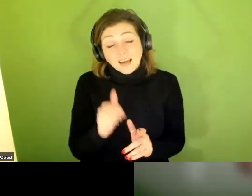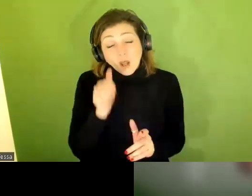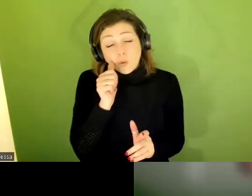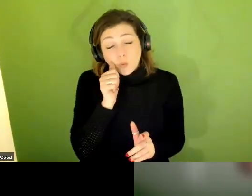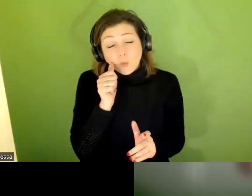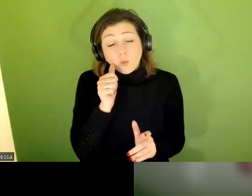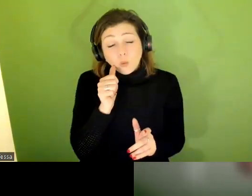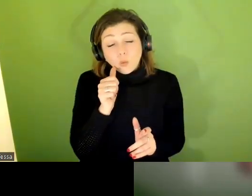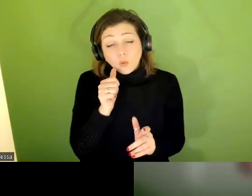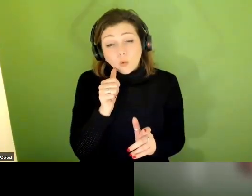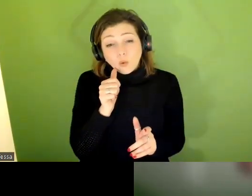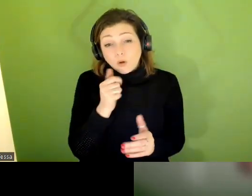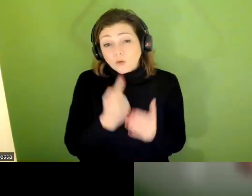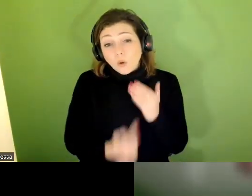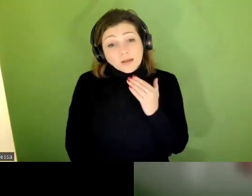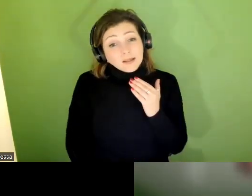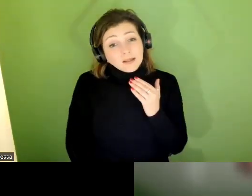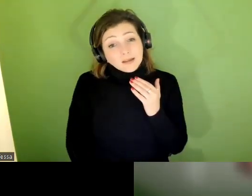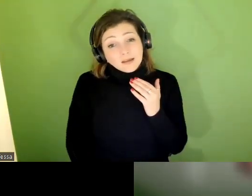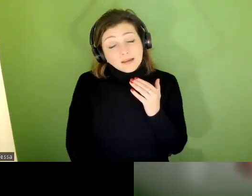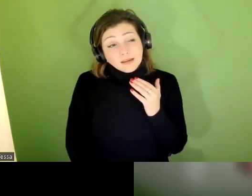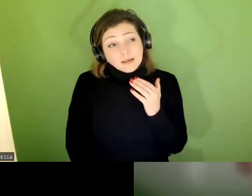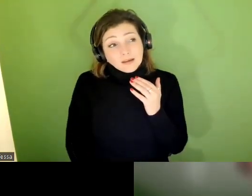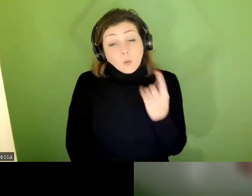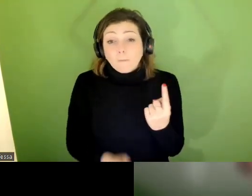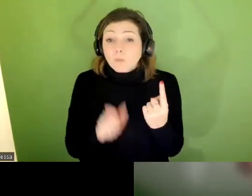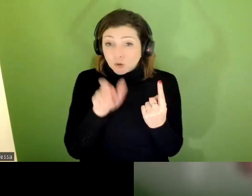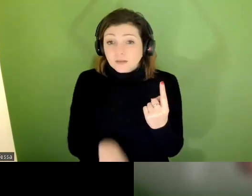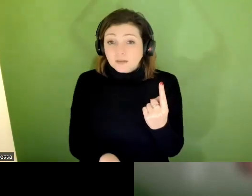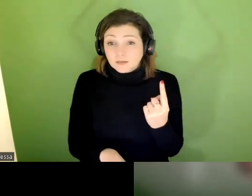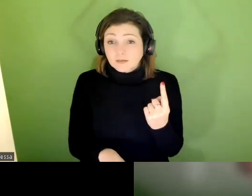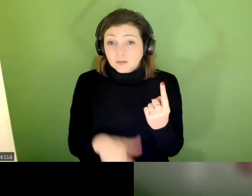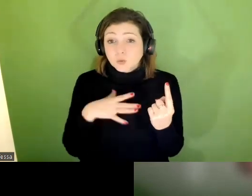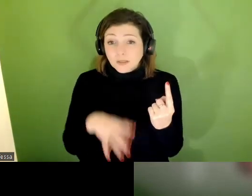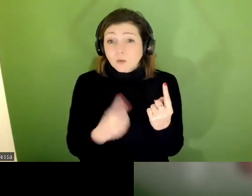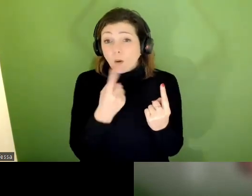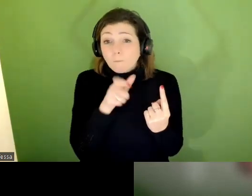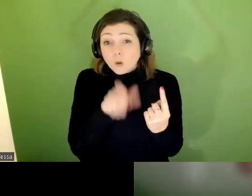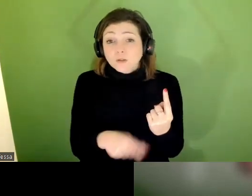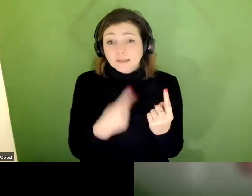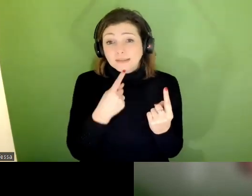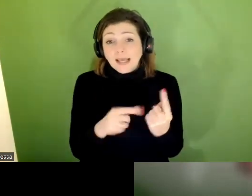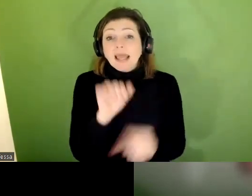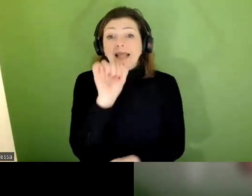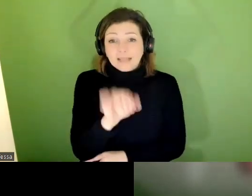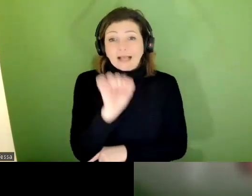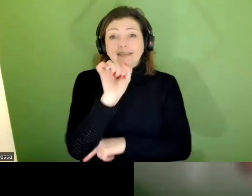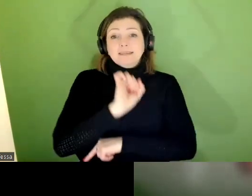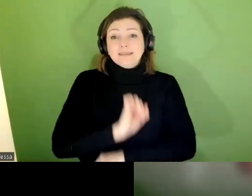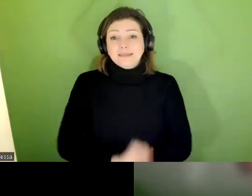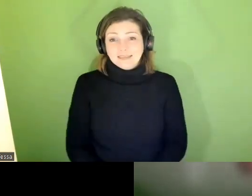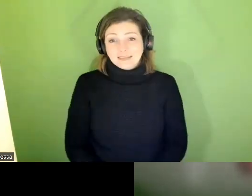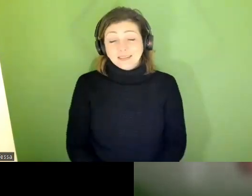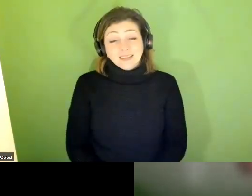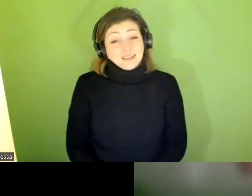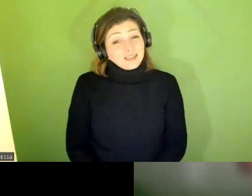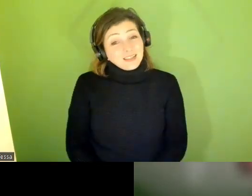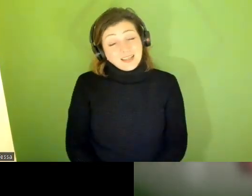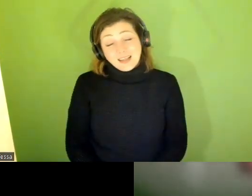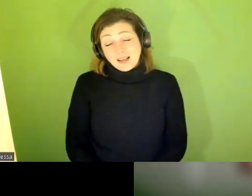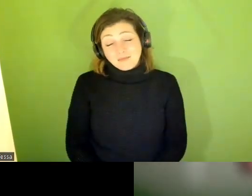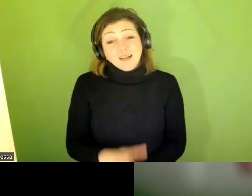it just takes one person to sort of say yes, and you kind of just need to keep going until that one person, if you kind